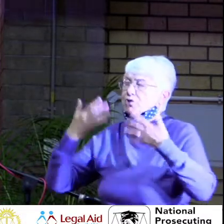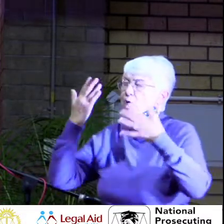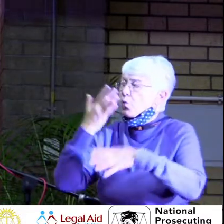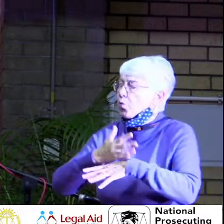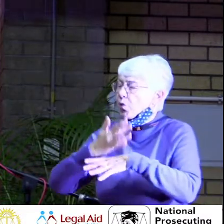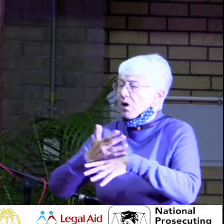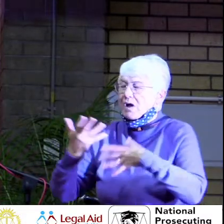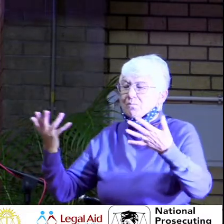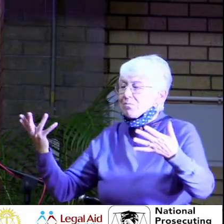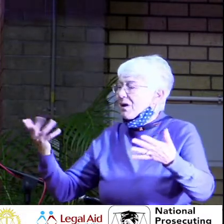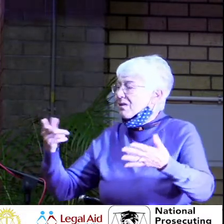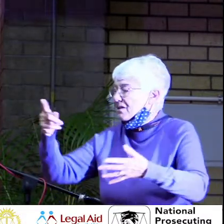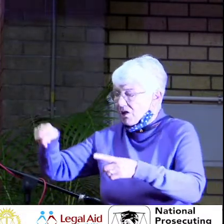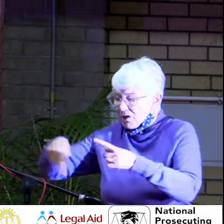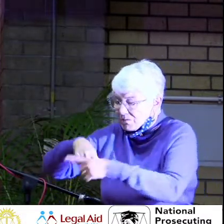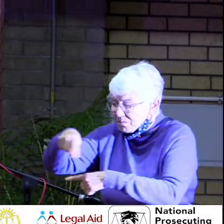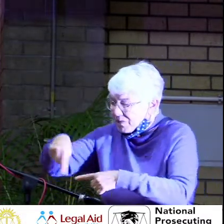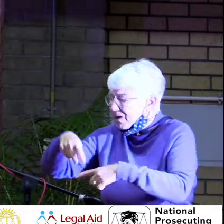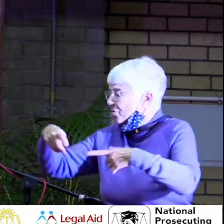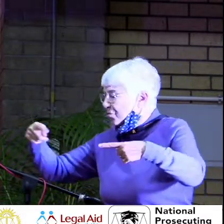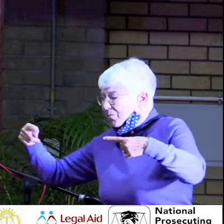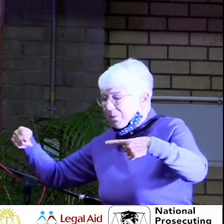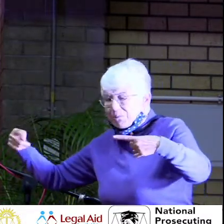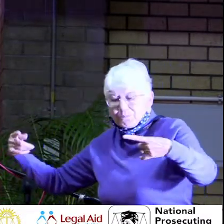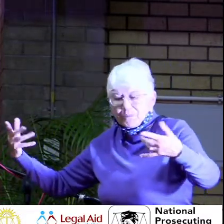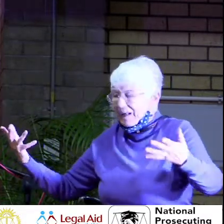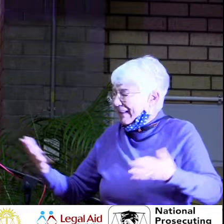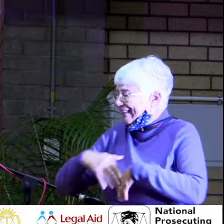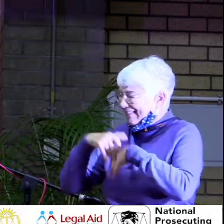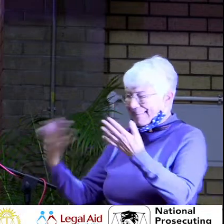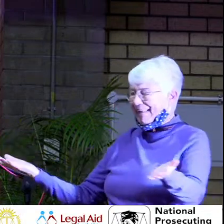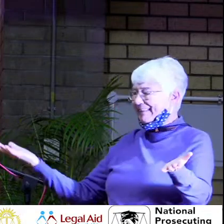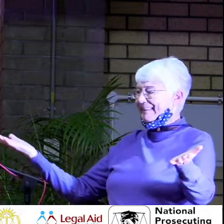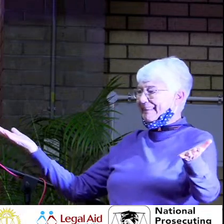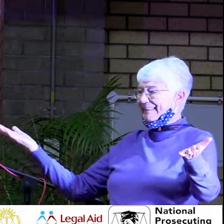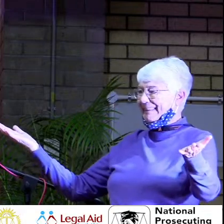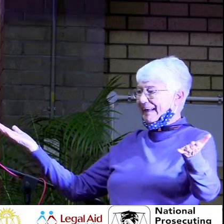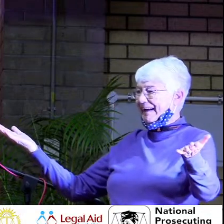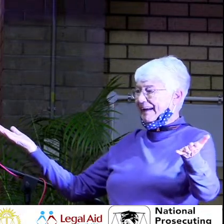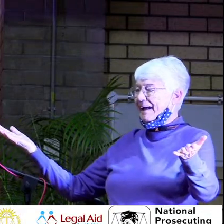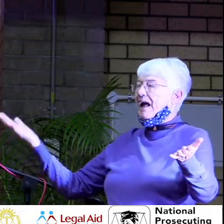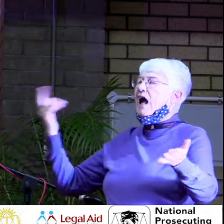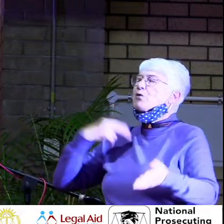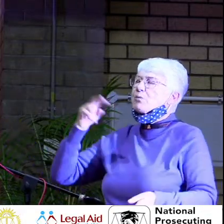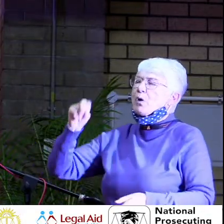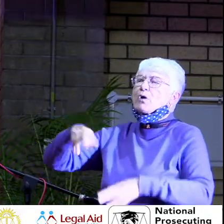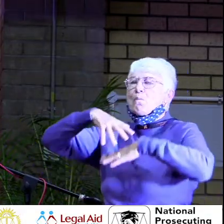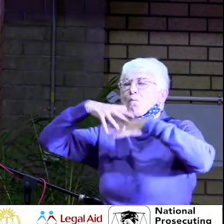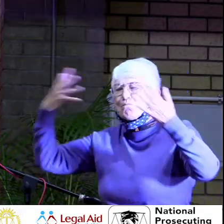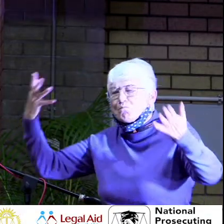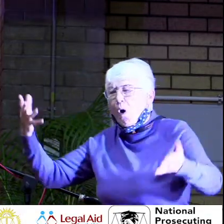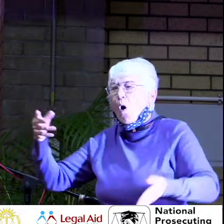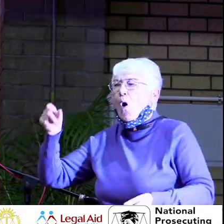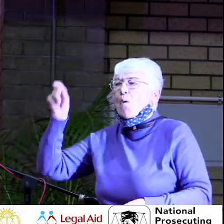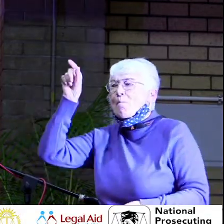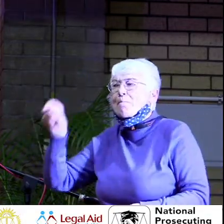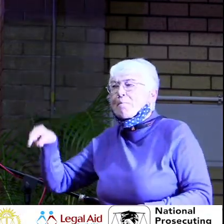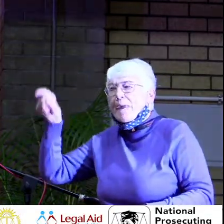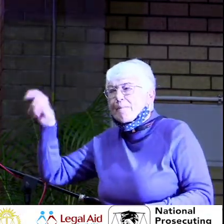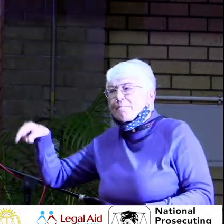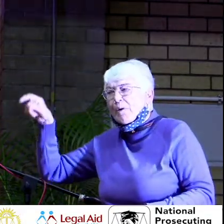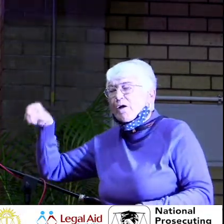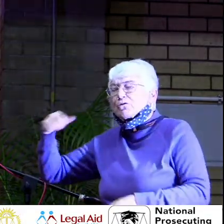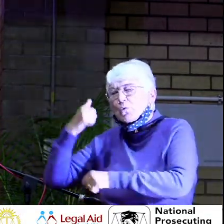So as civil servants, give us the tools, and we need more staff so that we can really